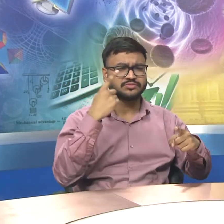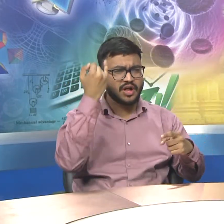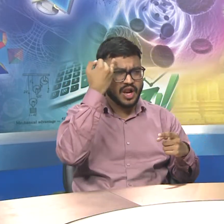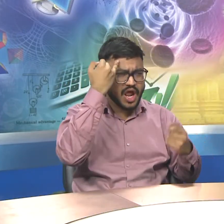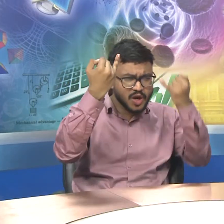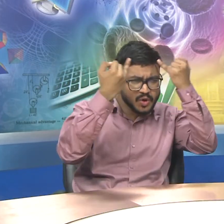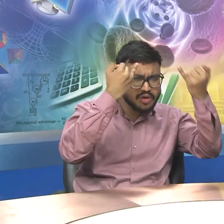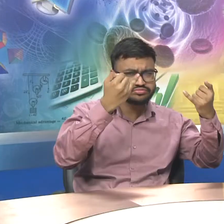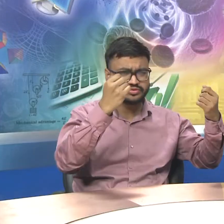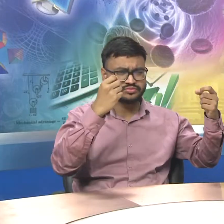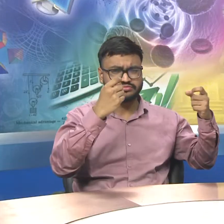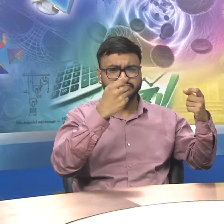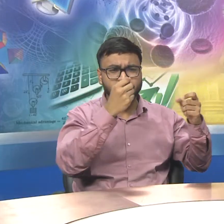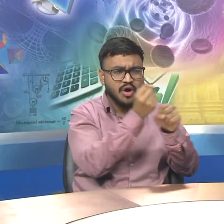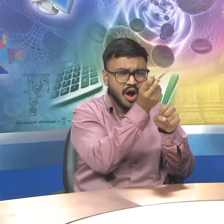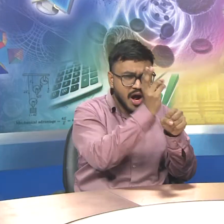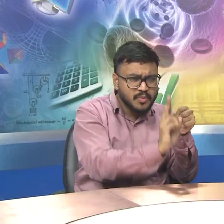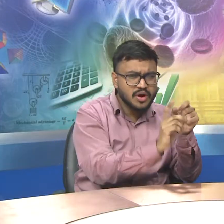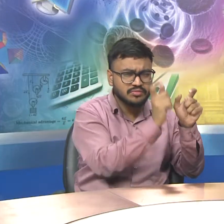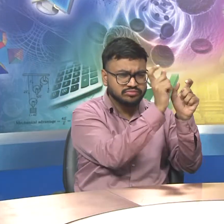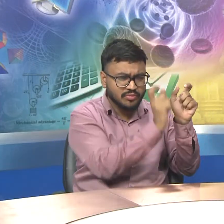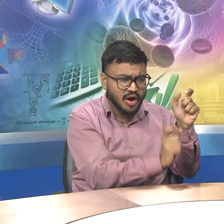abstract concepts and explain